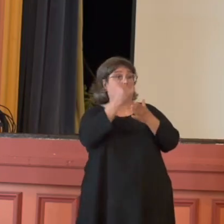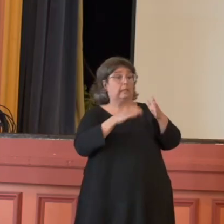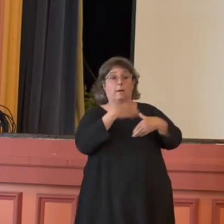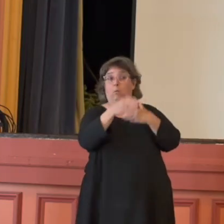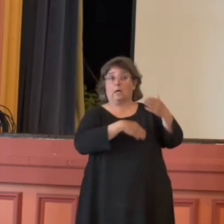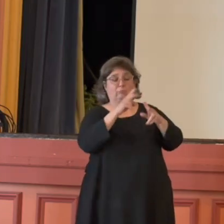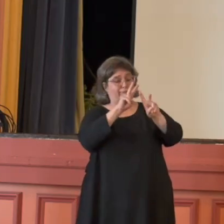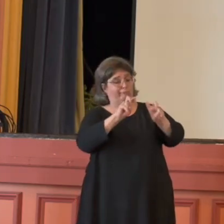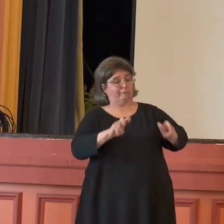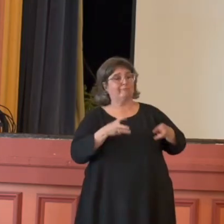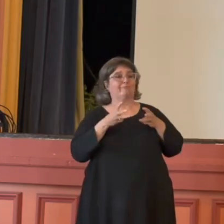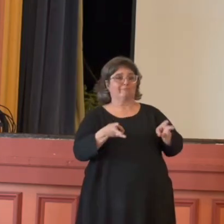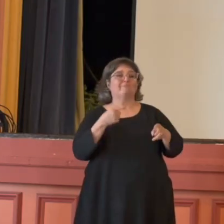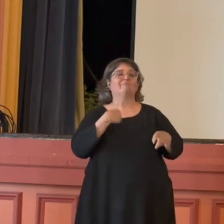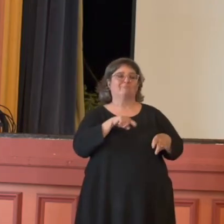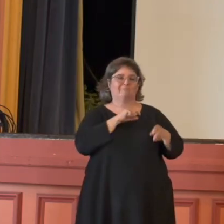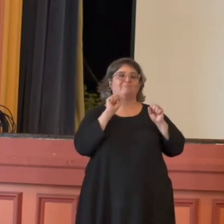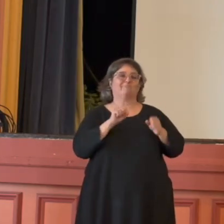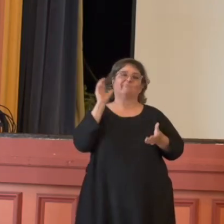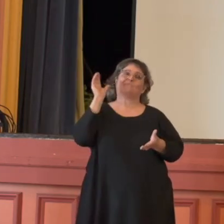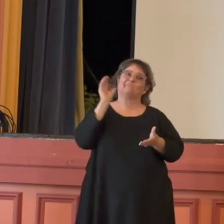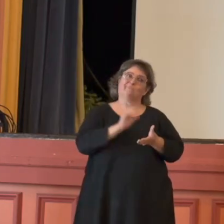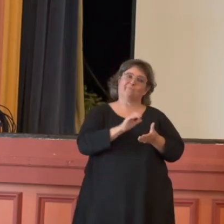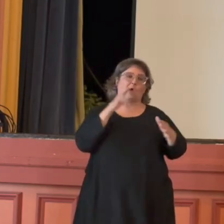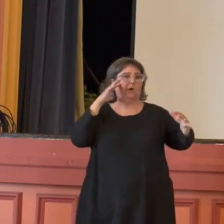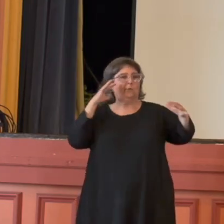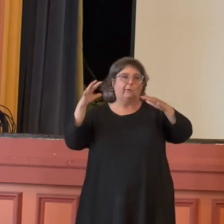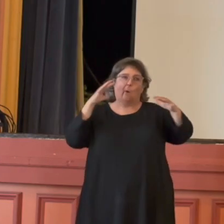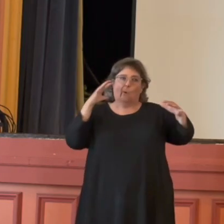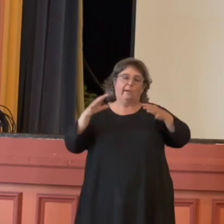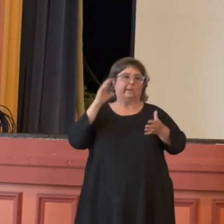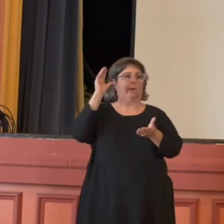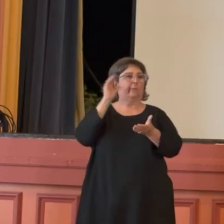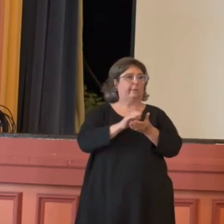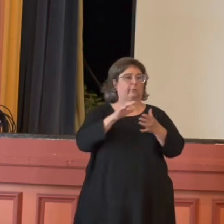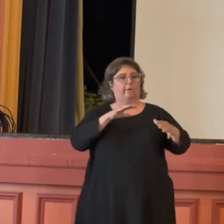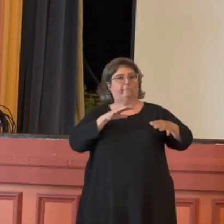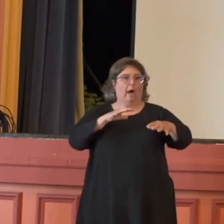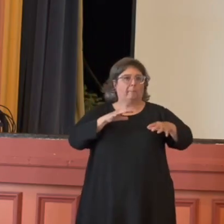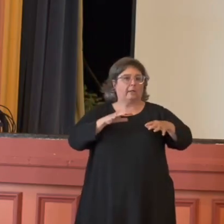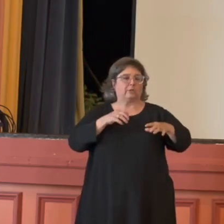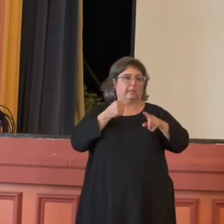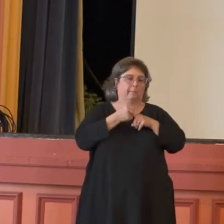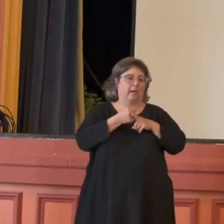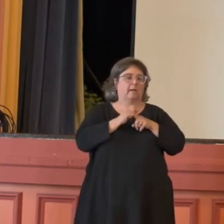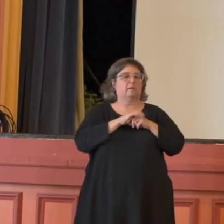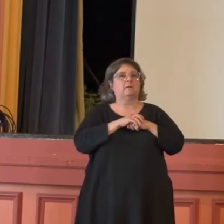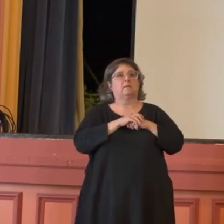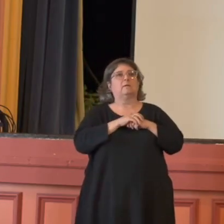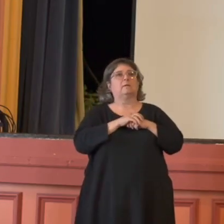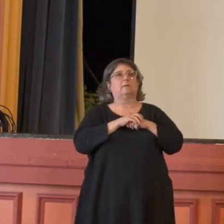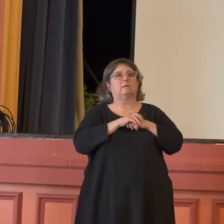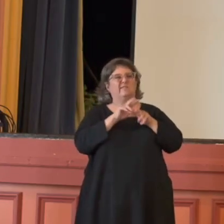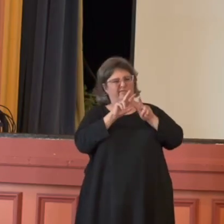process looking for ways that we can reduce those noise impacts, reduce those vibration impacts,